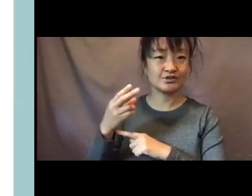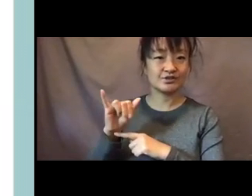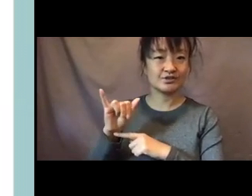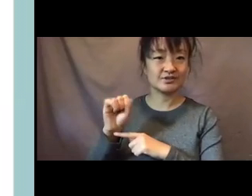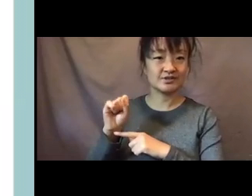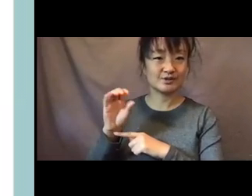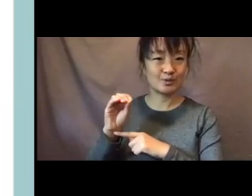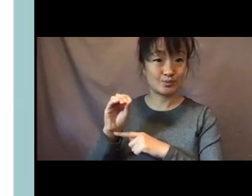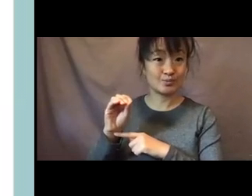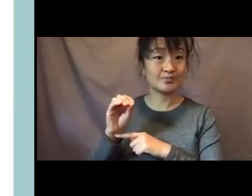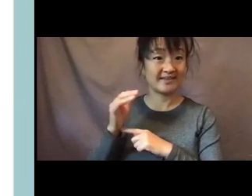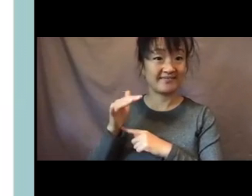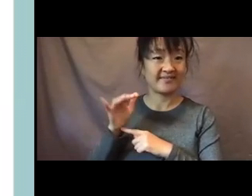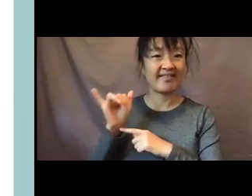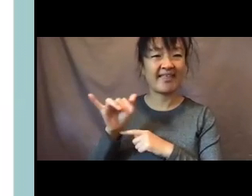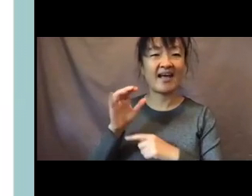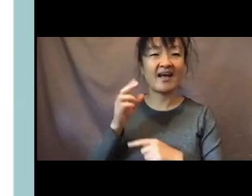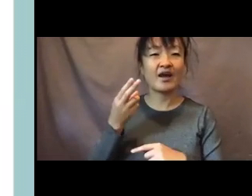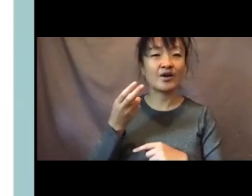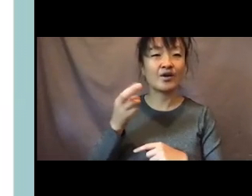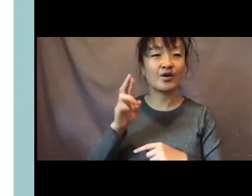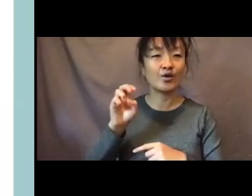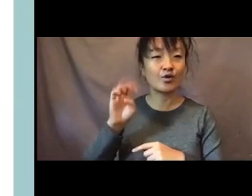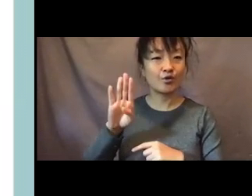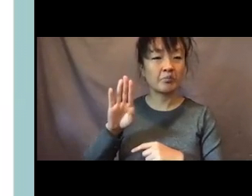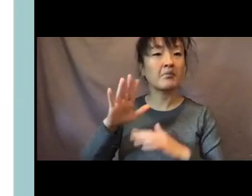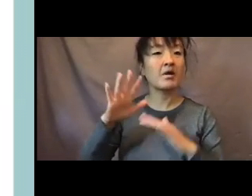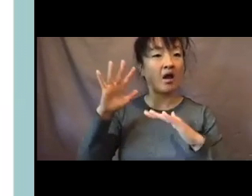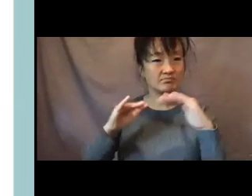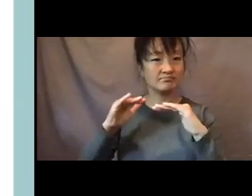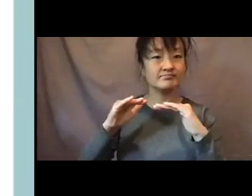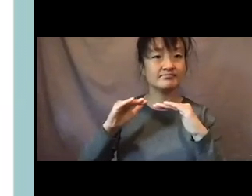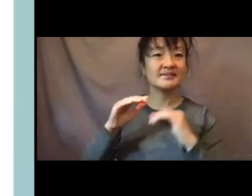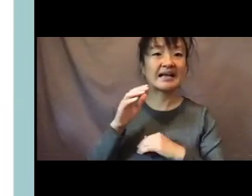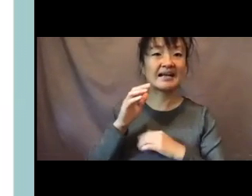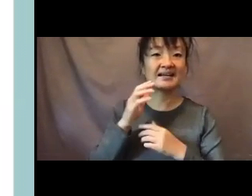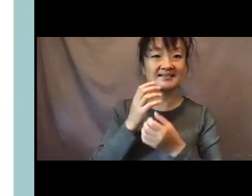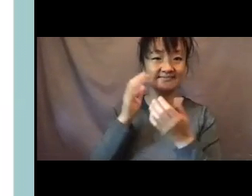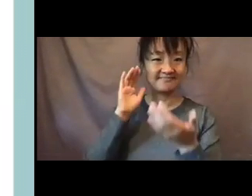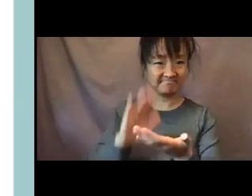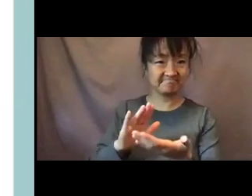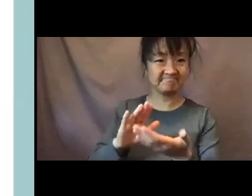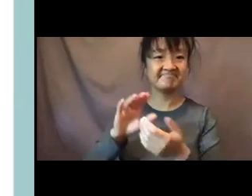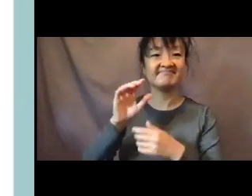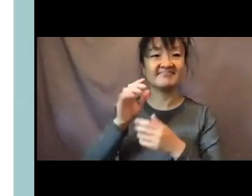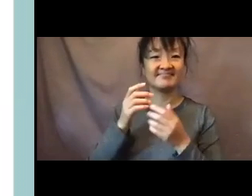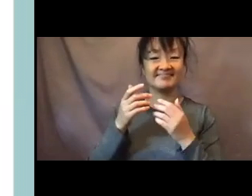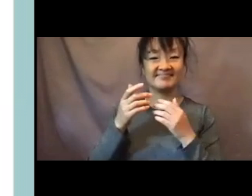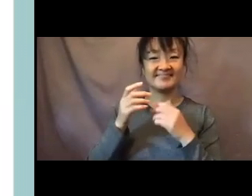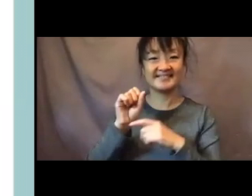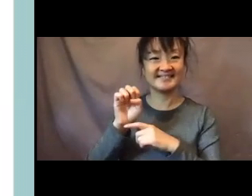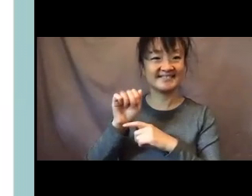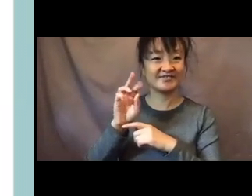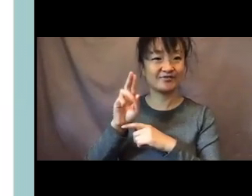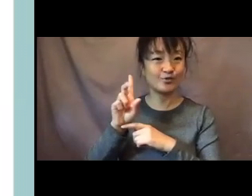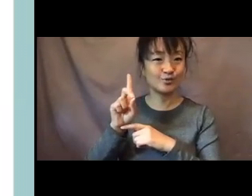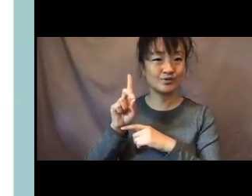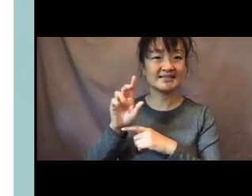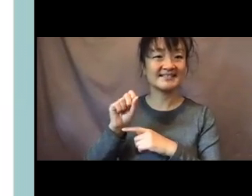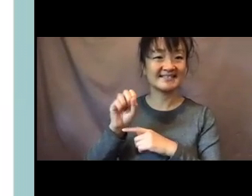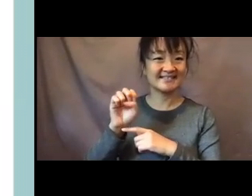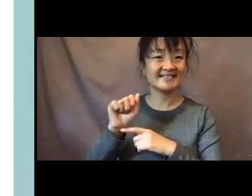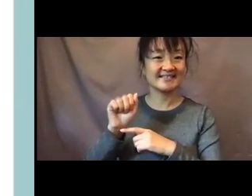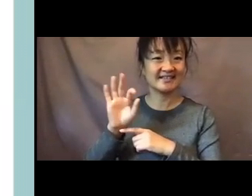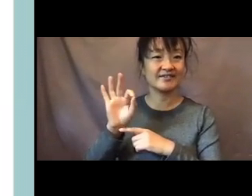commonly used specifically to offset seafood poisoning. So, you know, a lot of the things that we see in